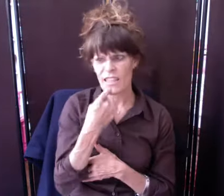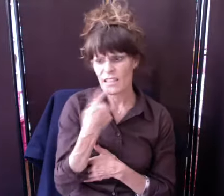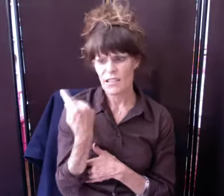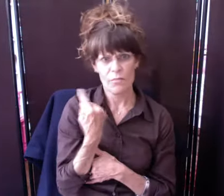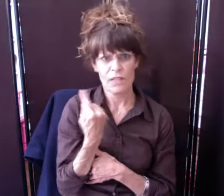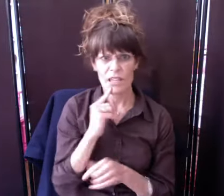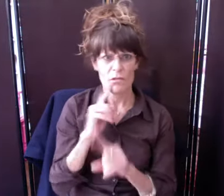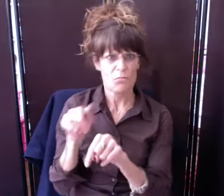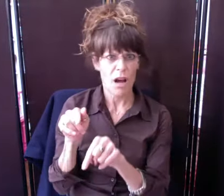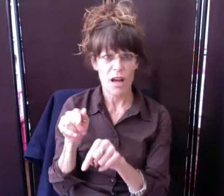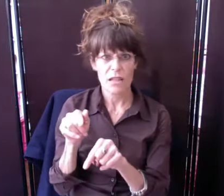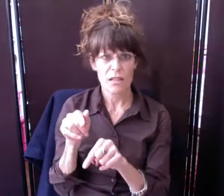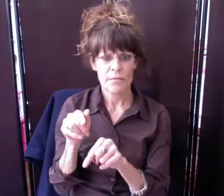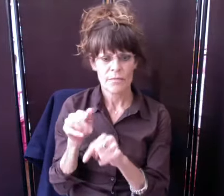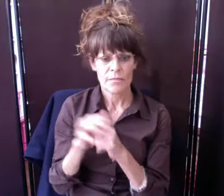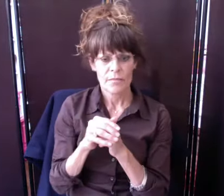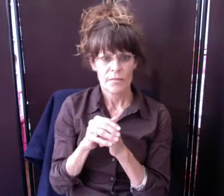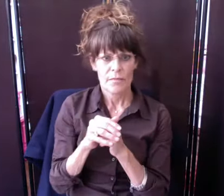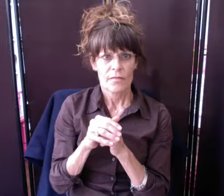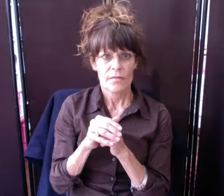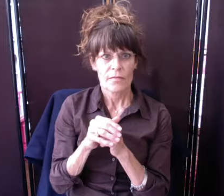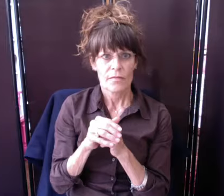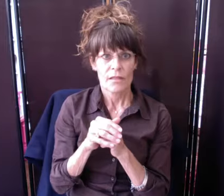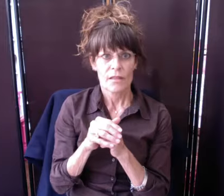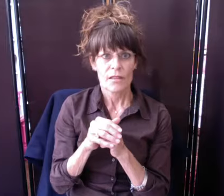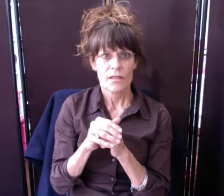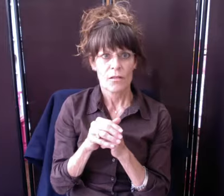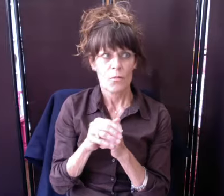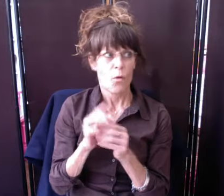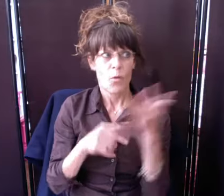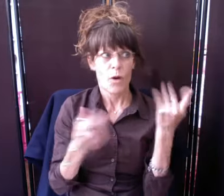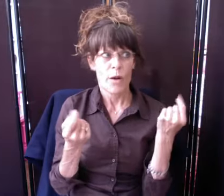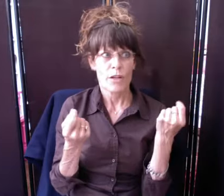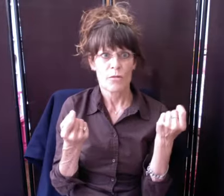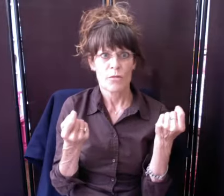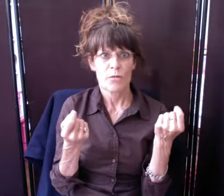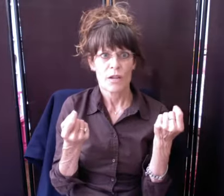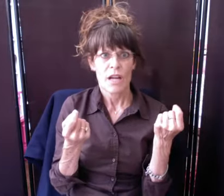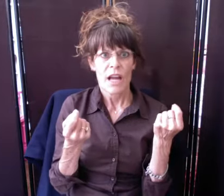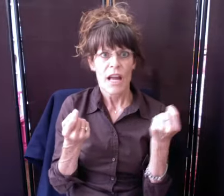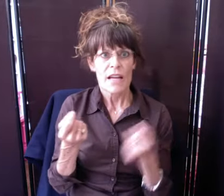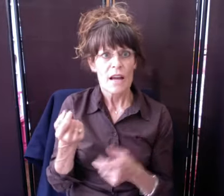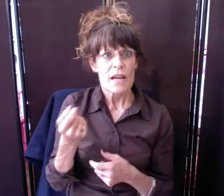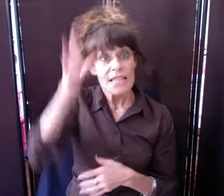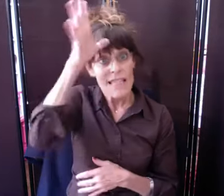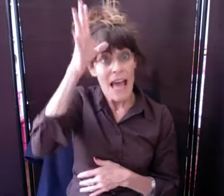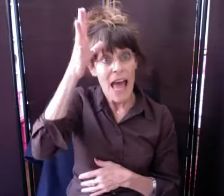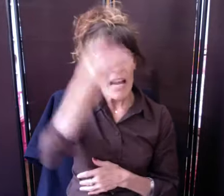And she's going to want to get back at you. And I was like, well, what do I do with that? And he gave me a switchblade. So now I'm walking around carrying a switchblade in